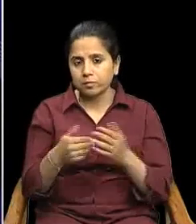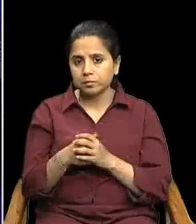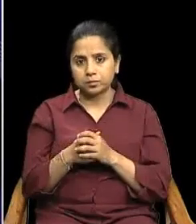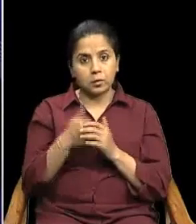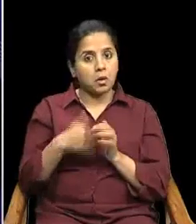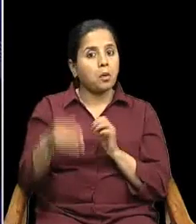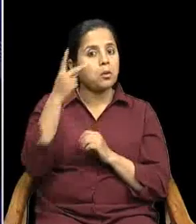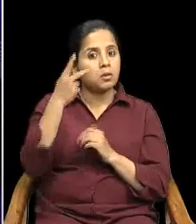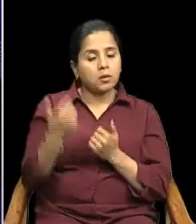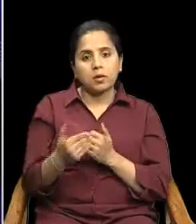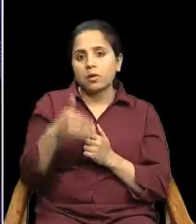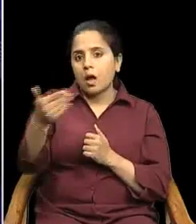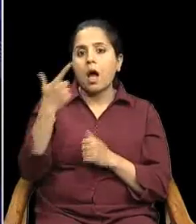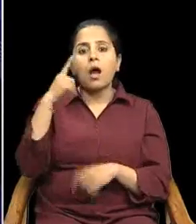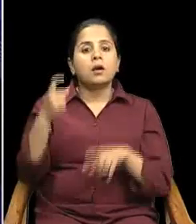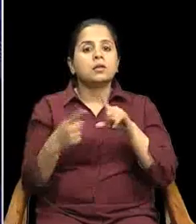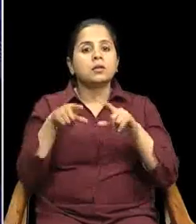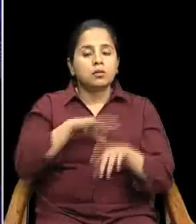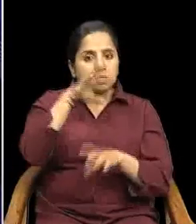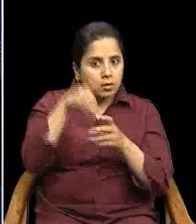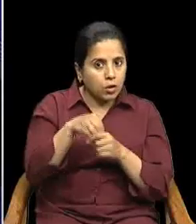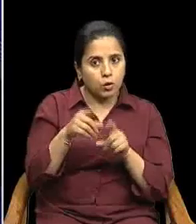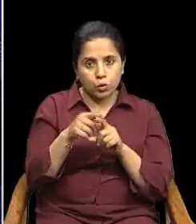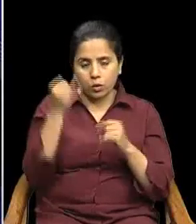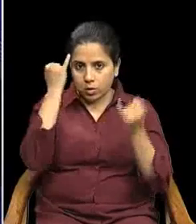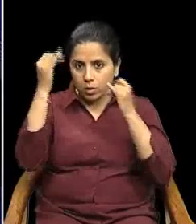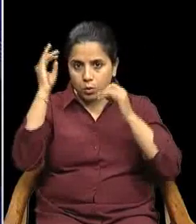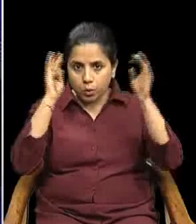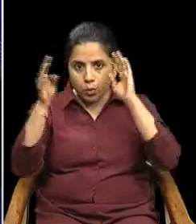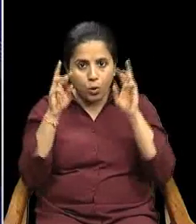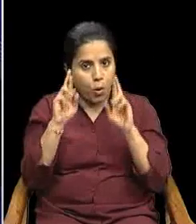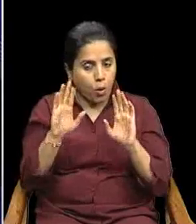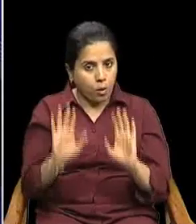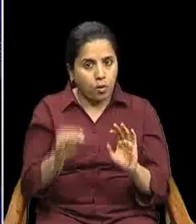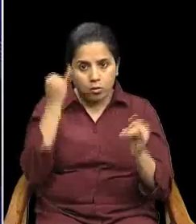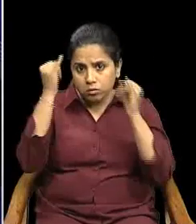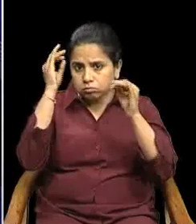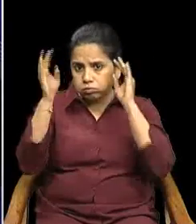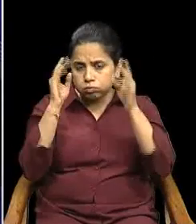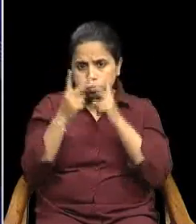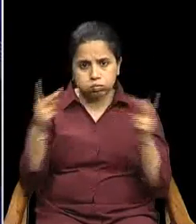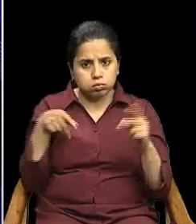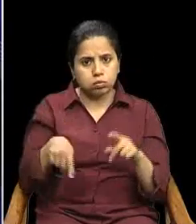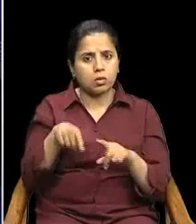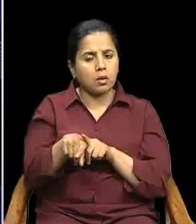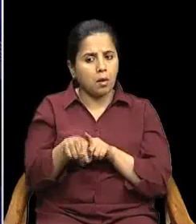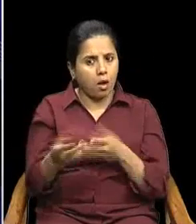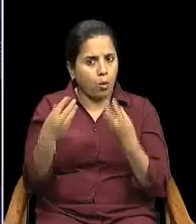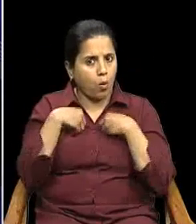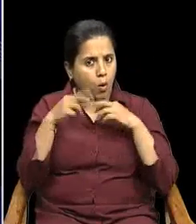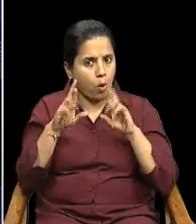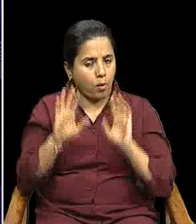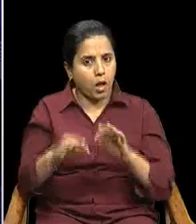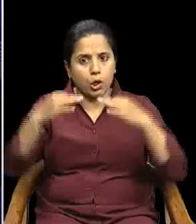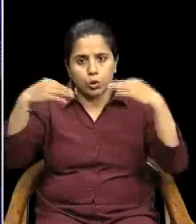Let's see the next ICT contribution as innovative. Innovative and equipped for the